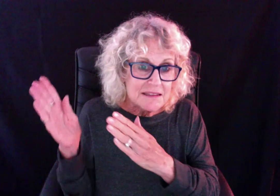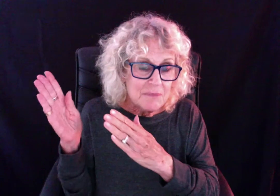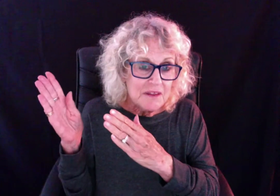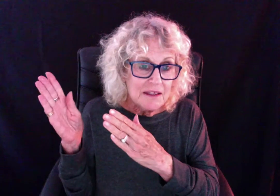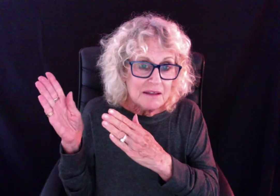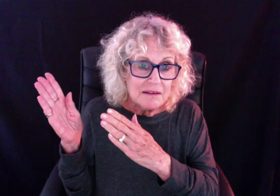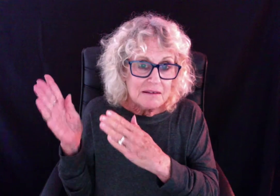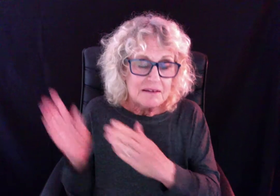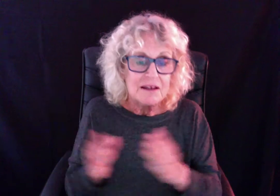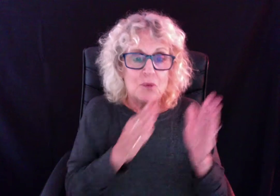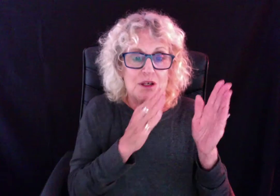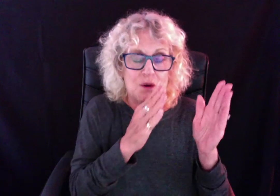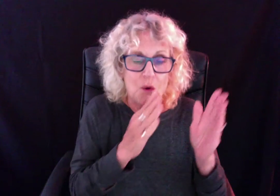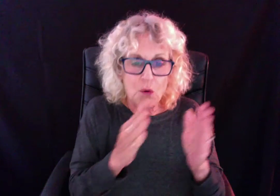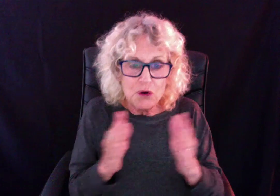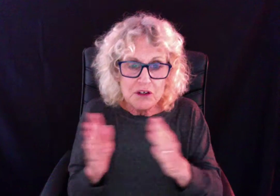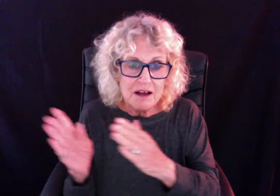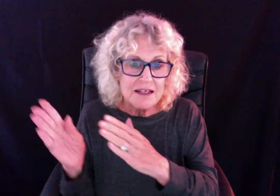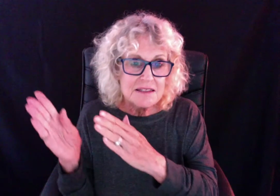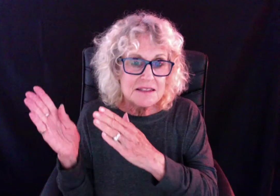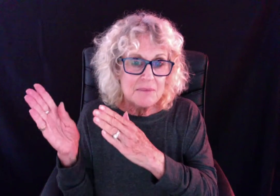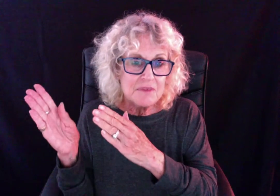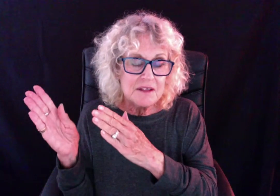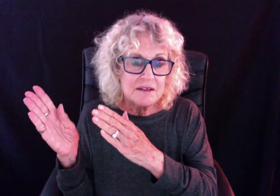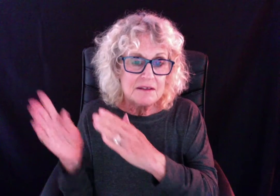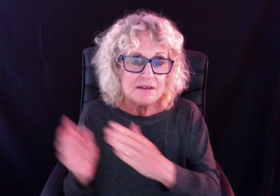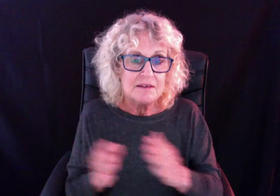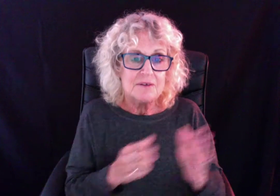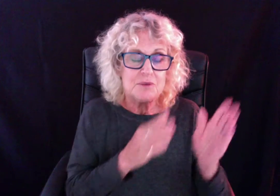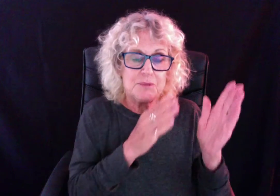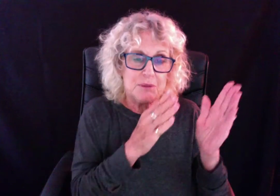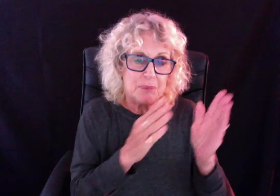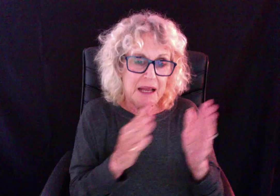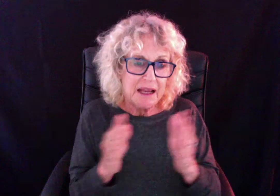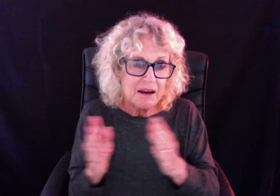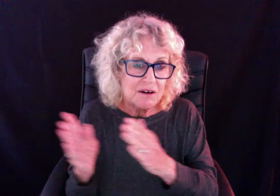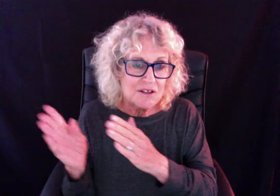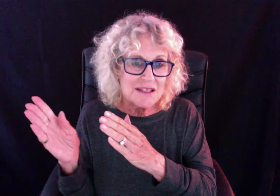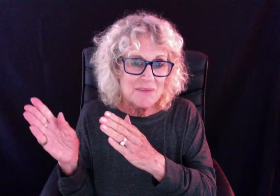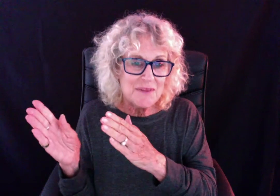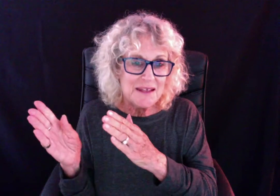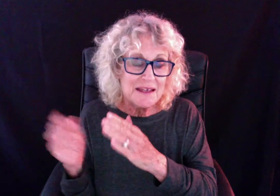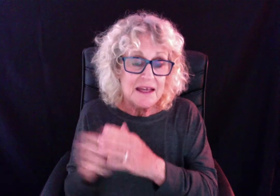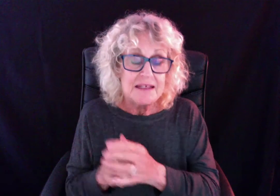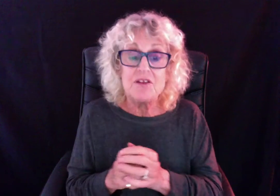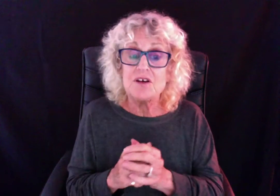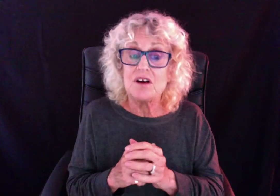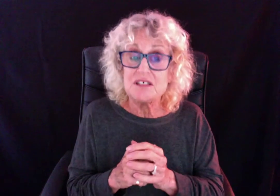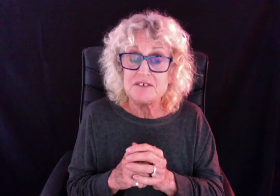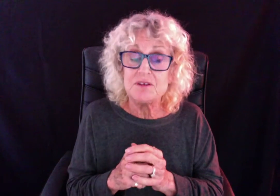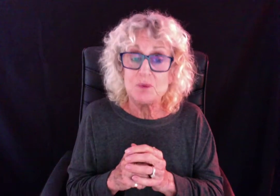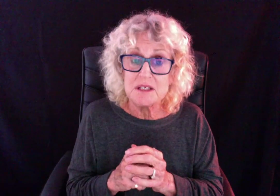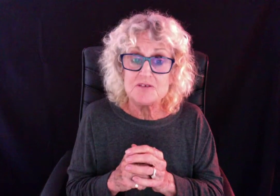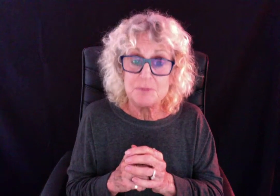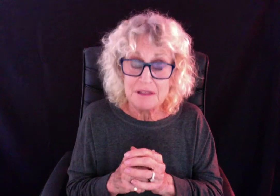we plan something, we organize something, we prepare something. Now, there are different ways of